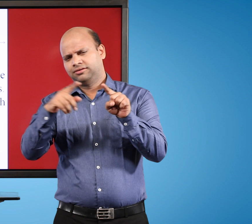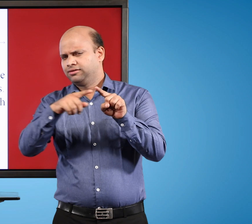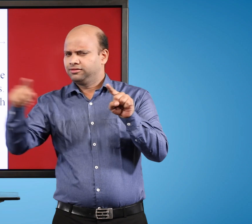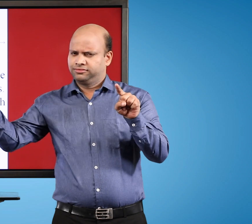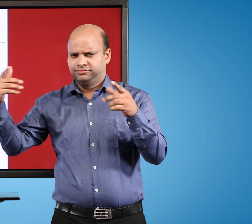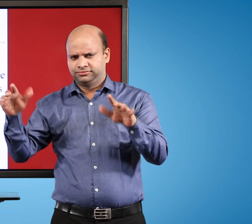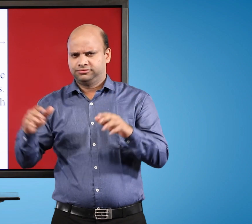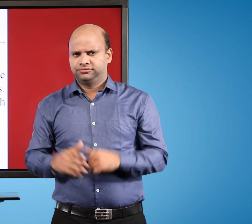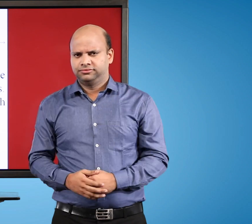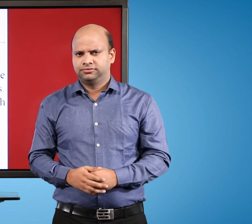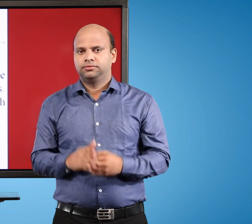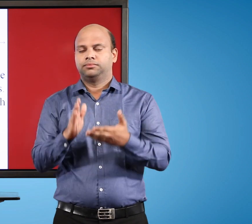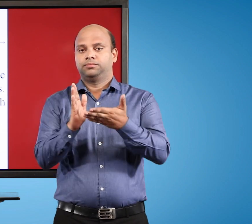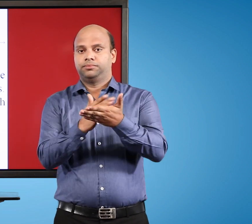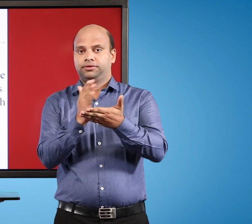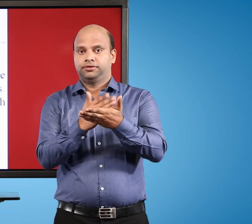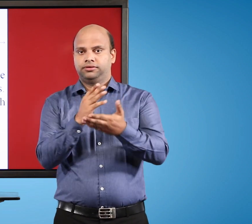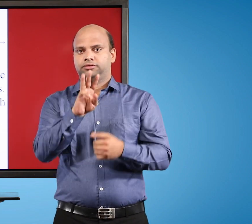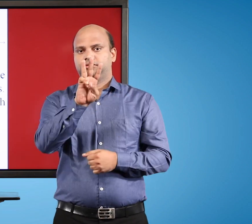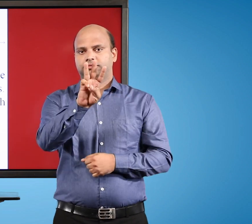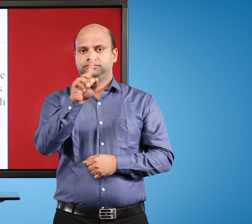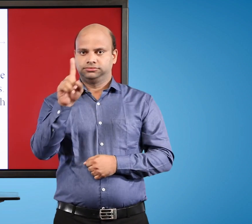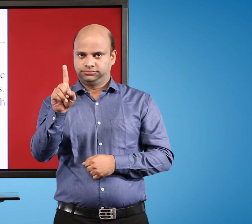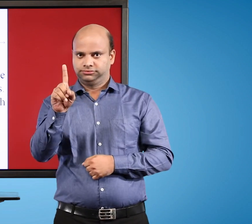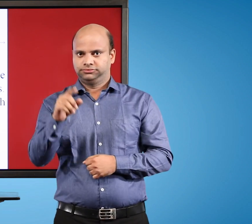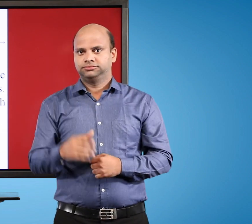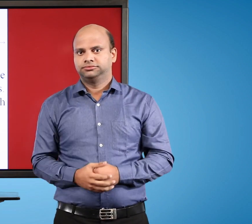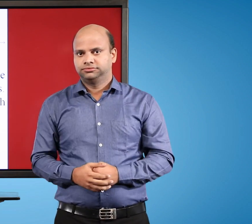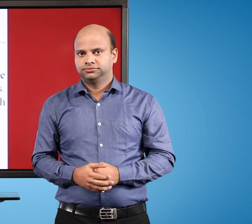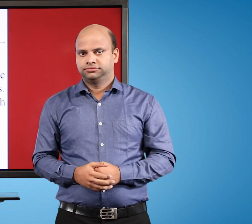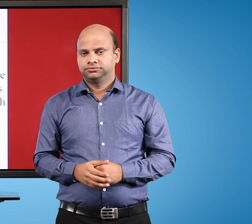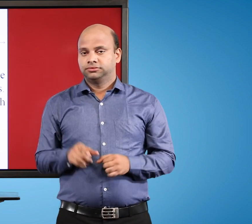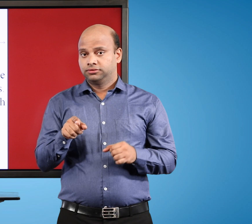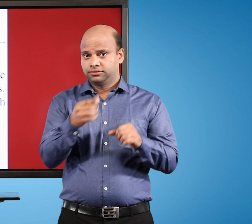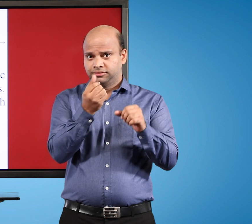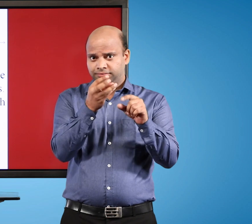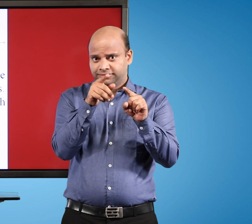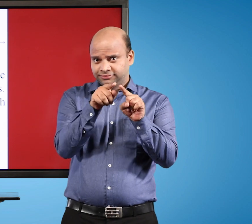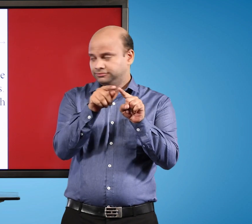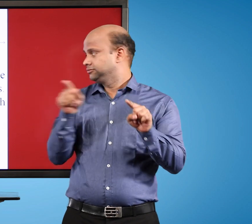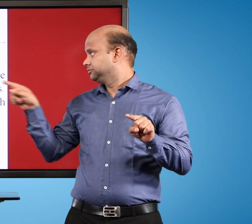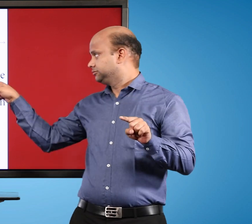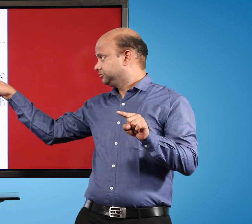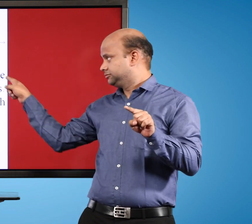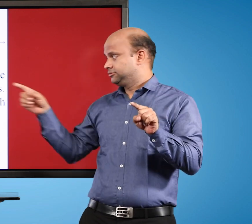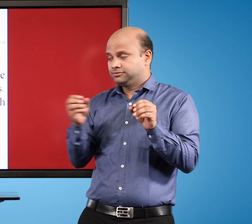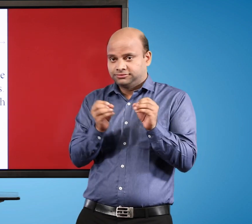to 12. Page 31. Start from 0